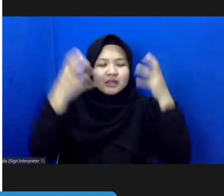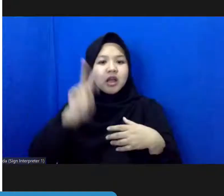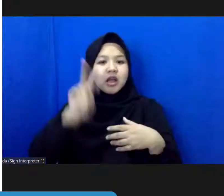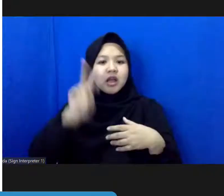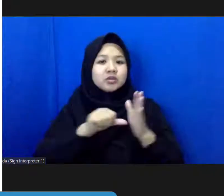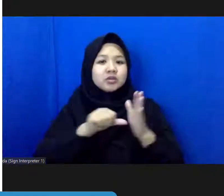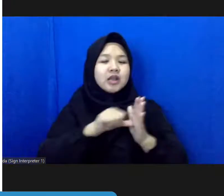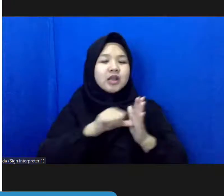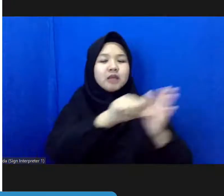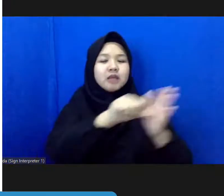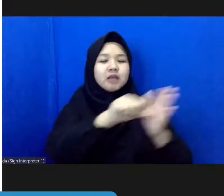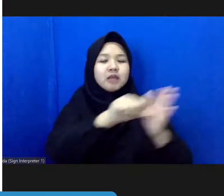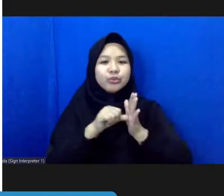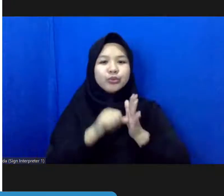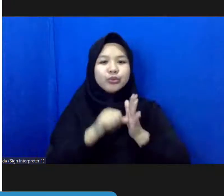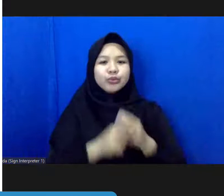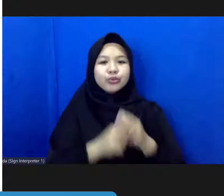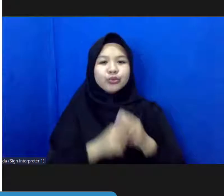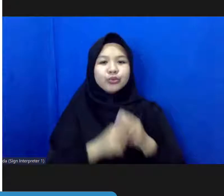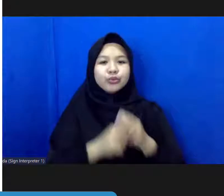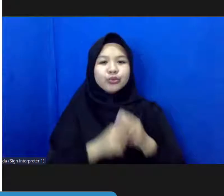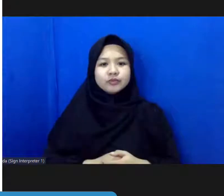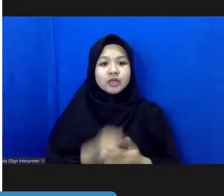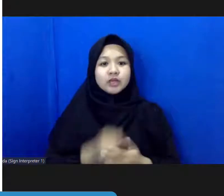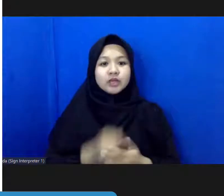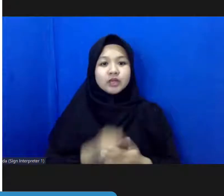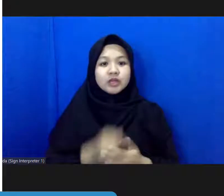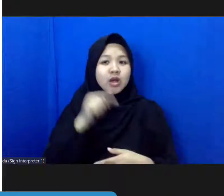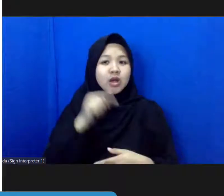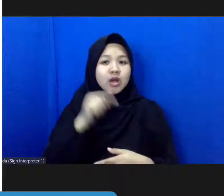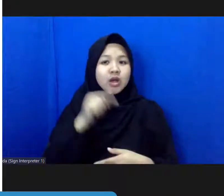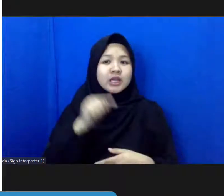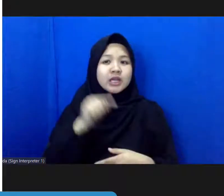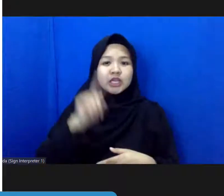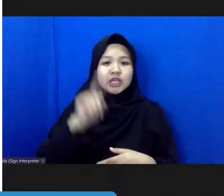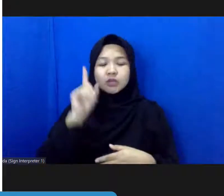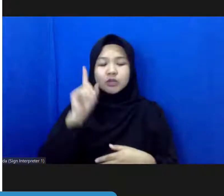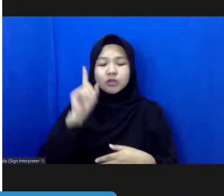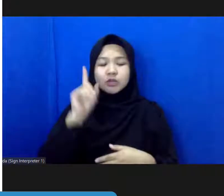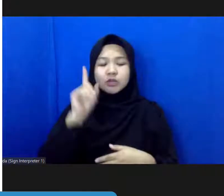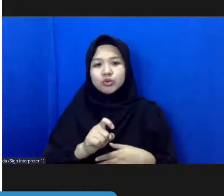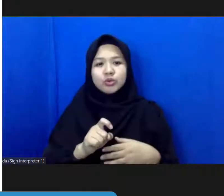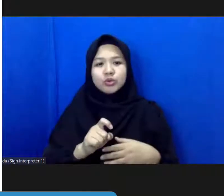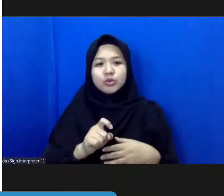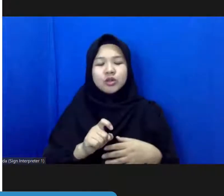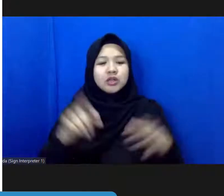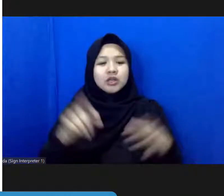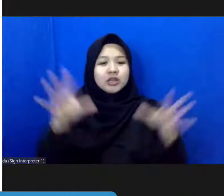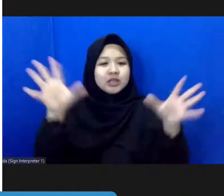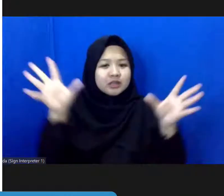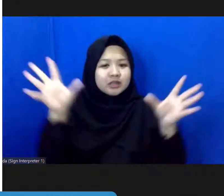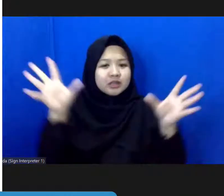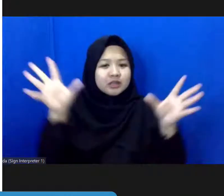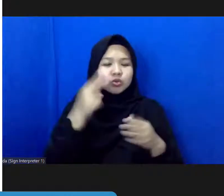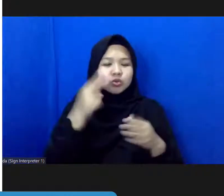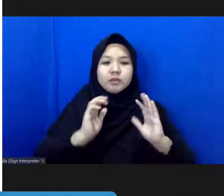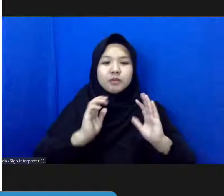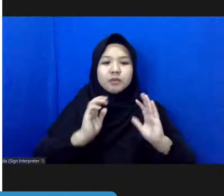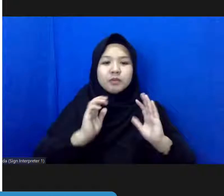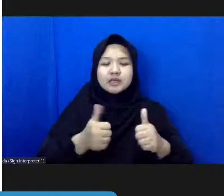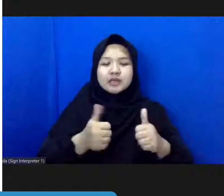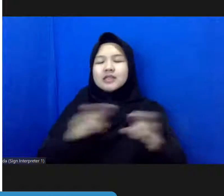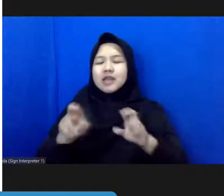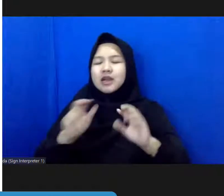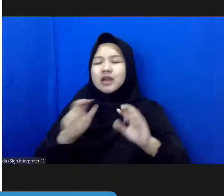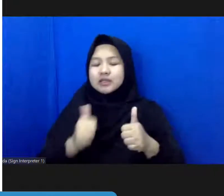So all of these things needs to be compiled in a disaster preparedness plan. And this is